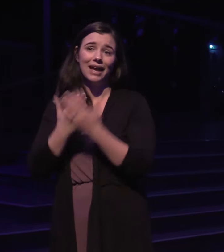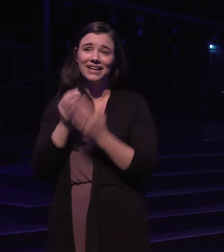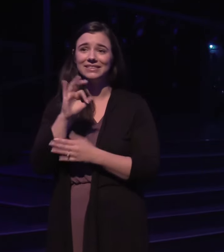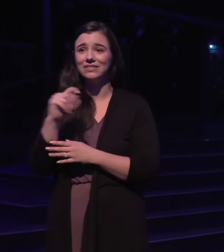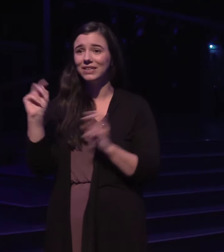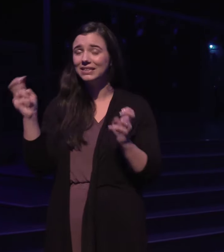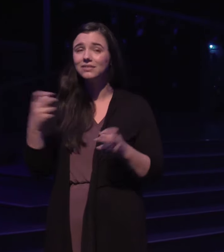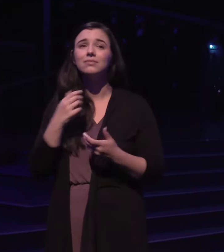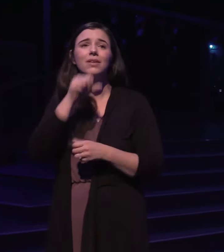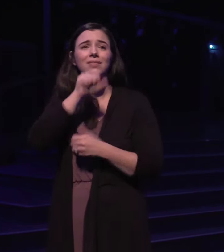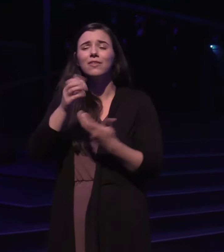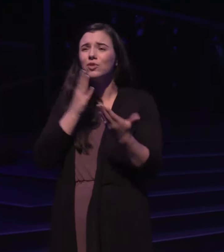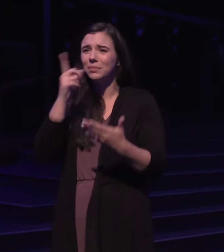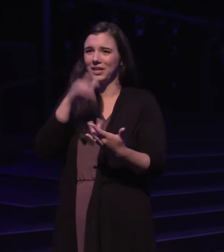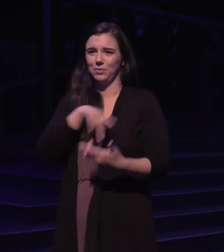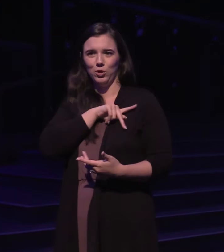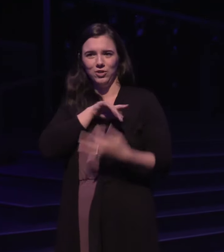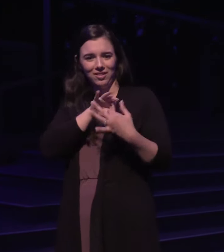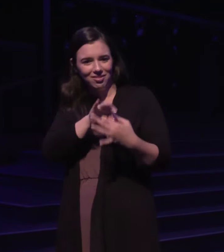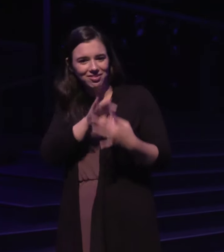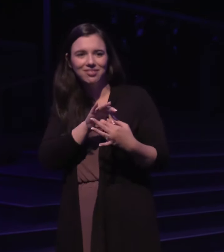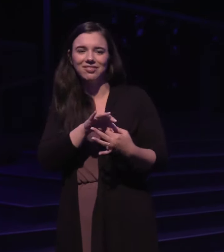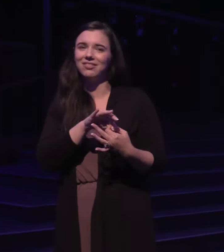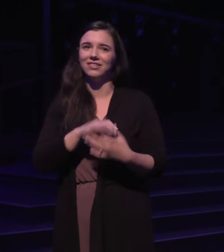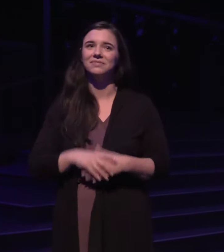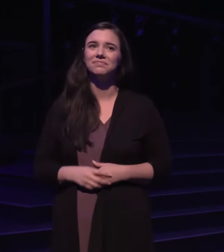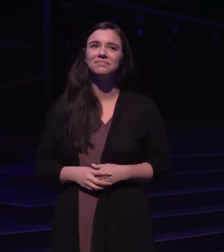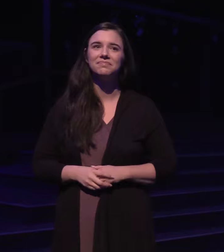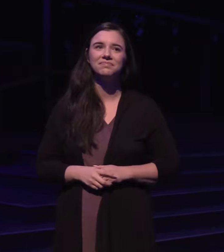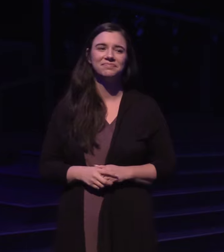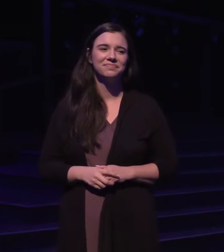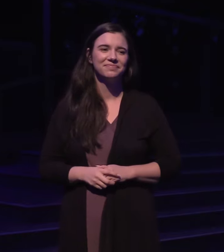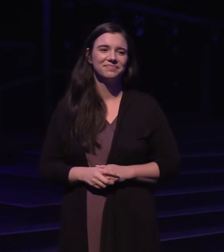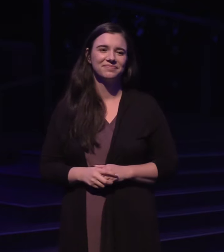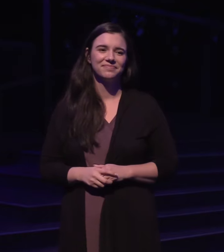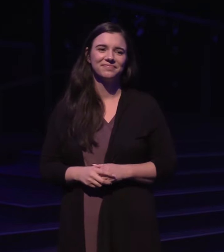Serve Week because it's personal and it's affecting our communities.